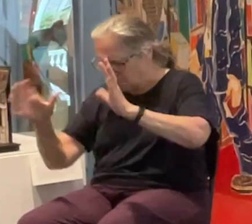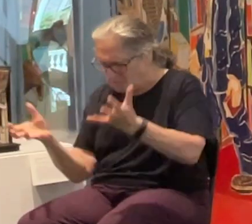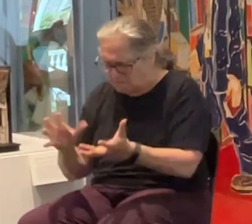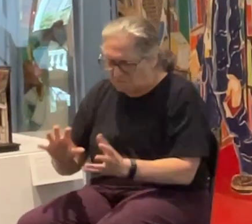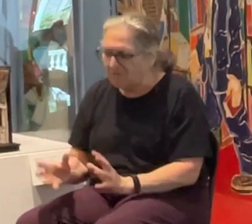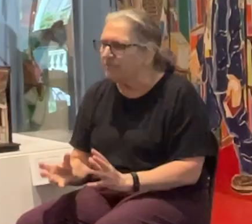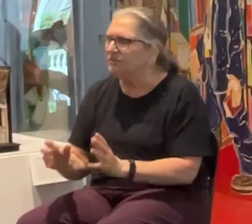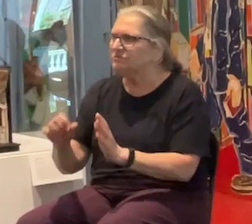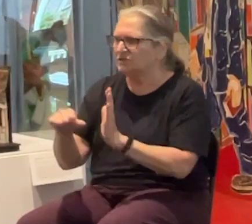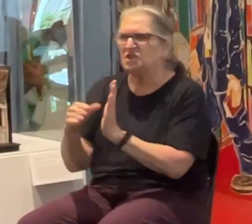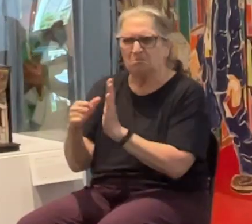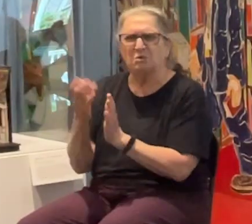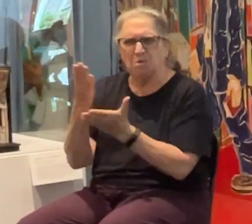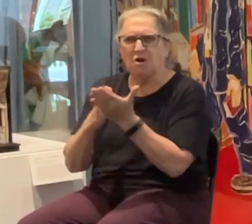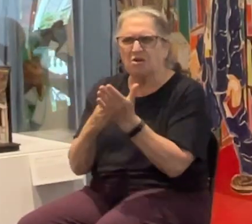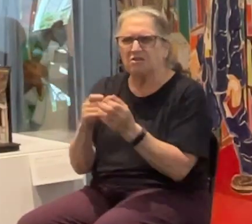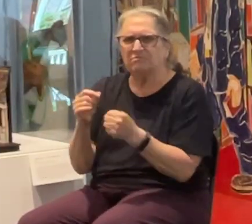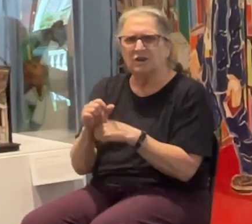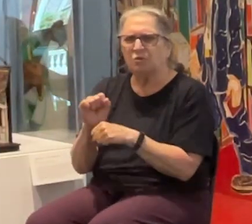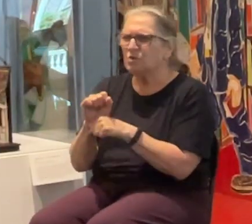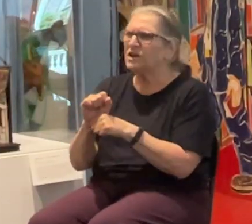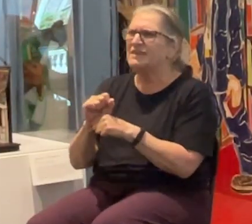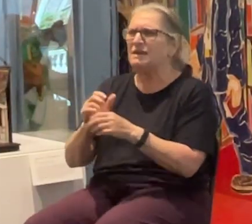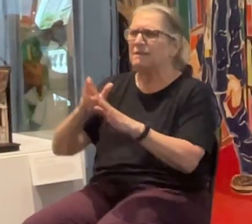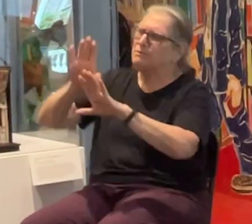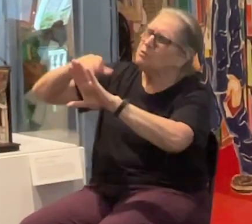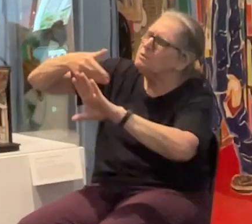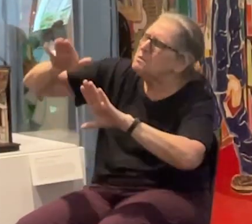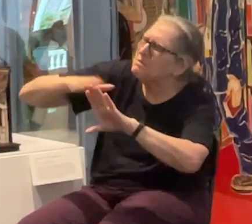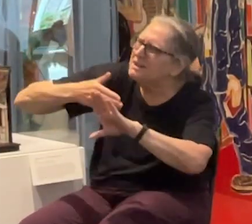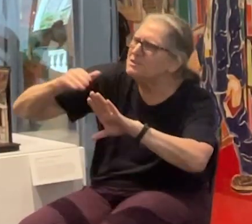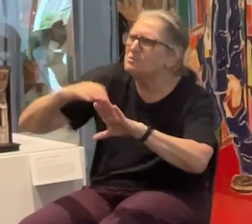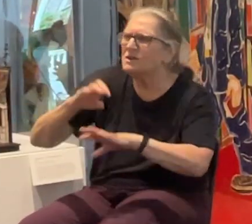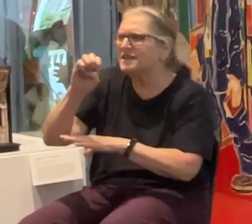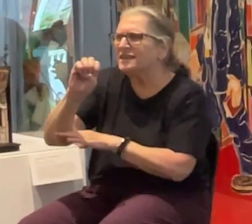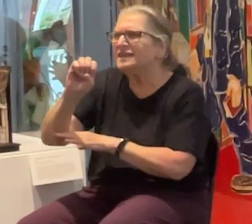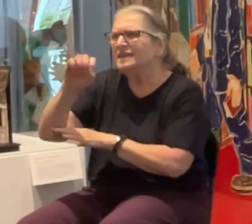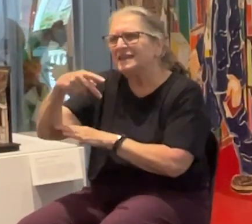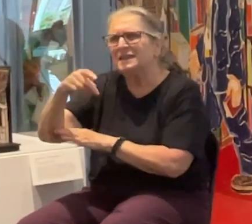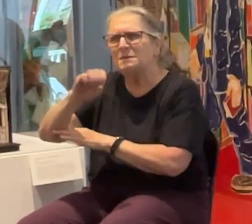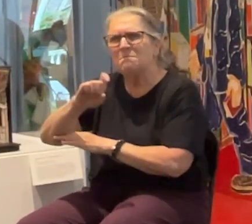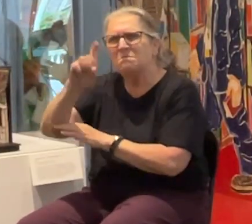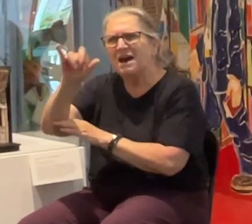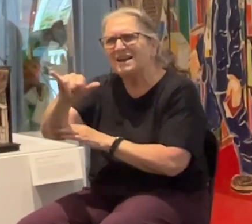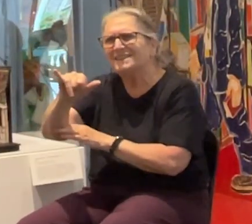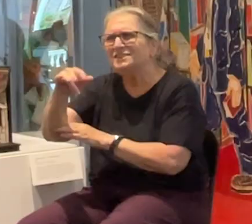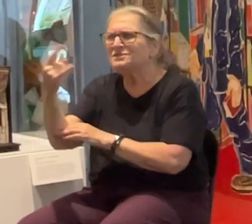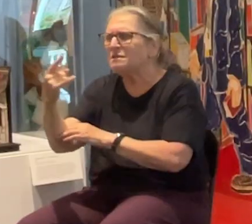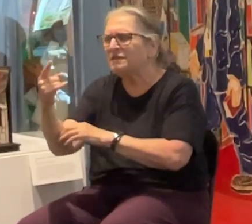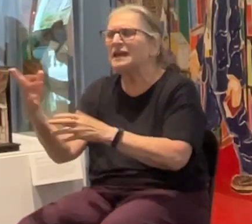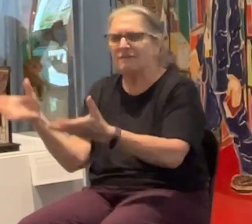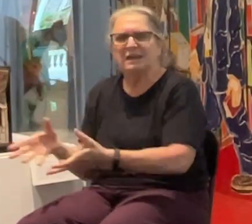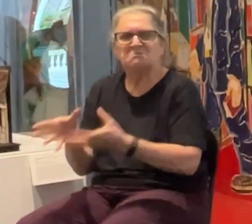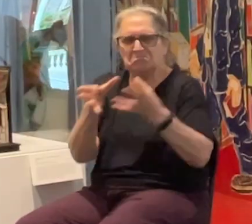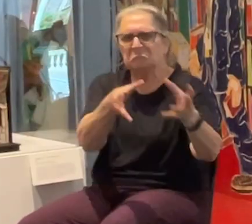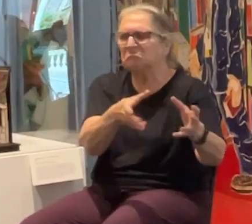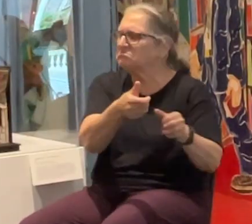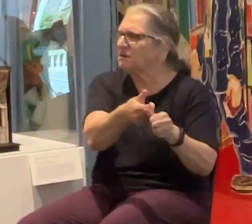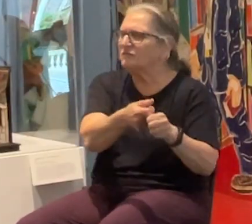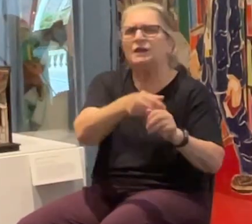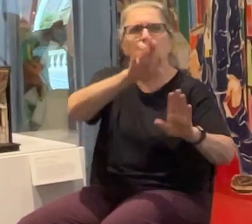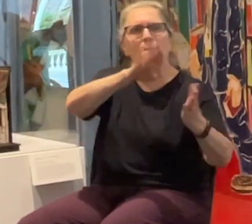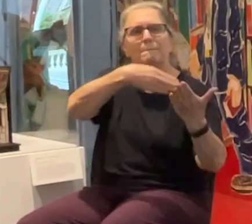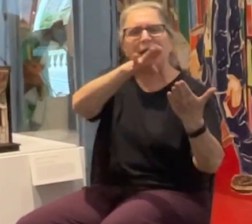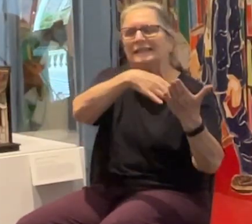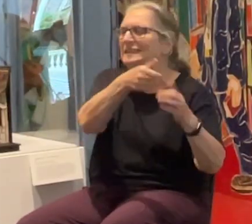it, and maybe we coat it with epoxy or something, and then he takes it back to paint it or something like that. That might be